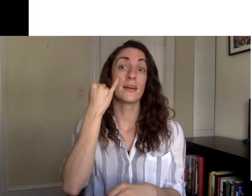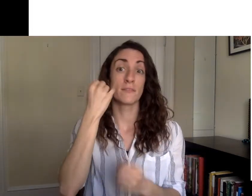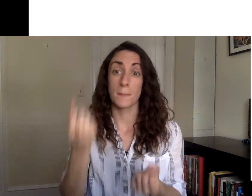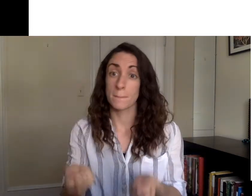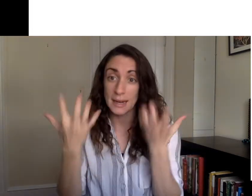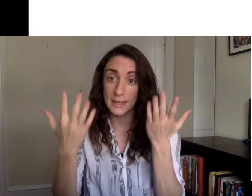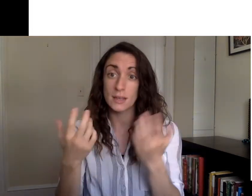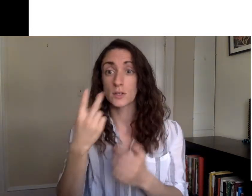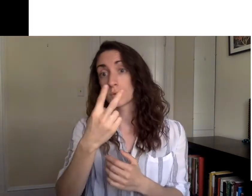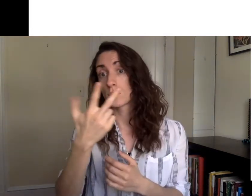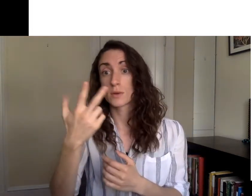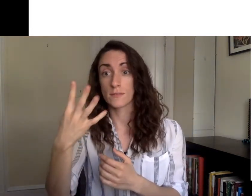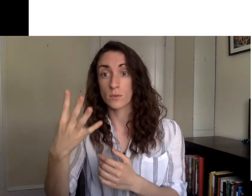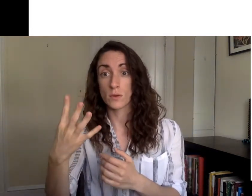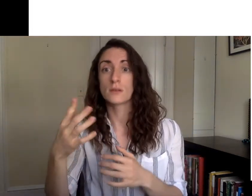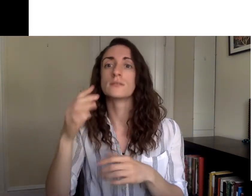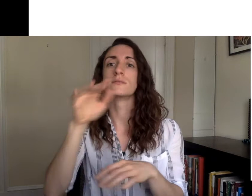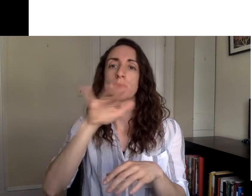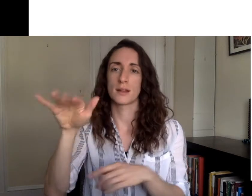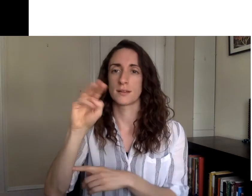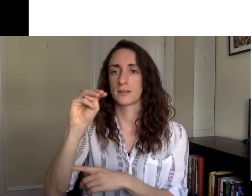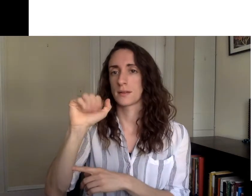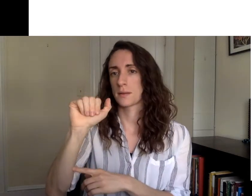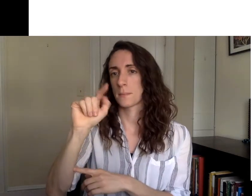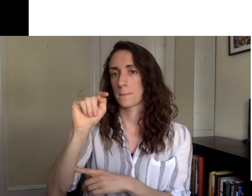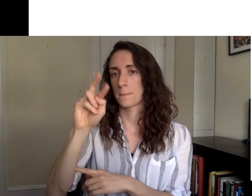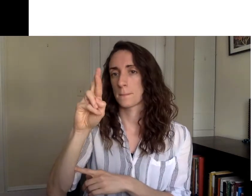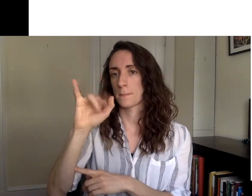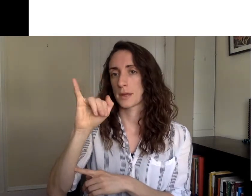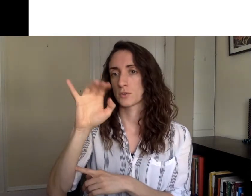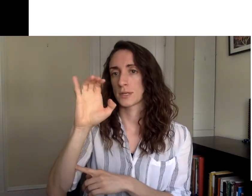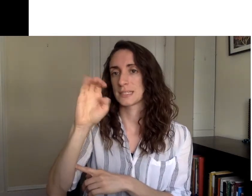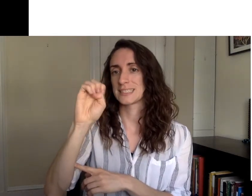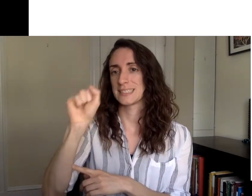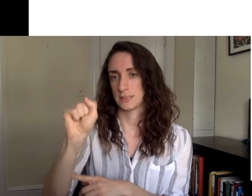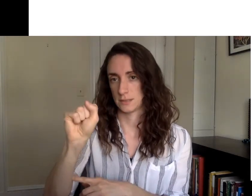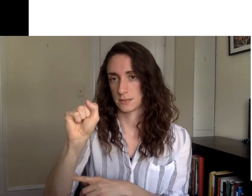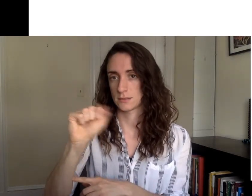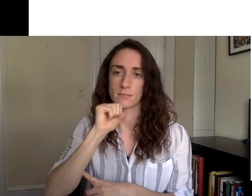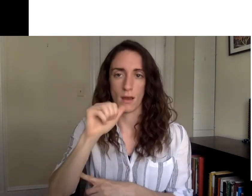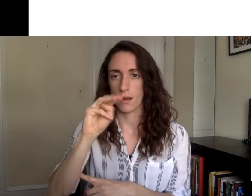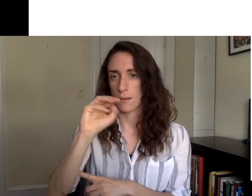use the word matrices, not matrices.